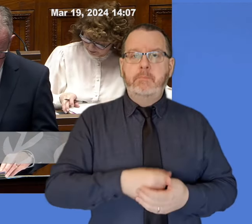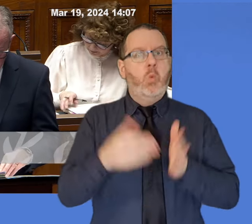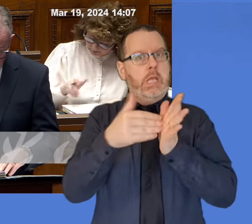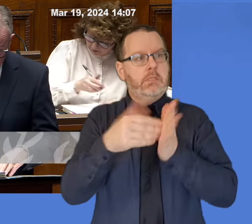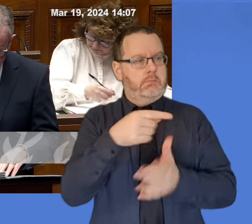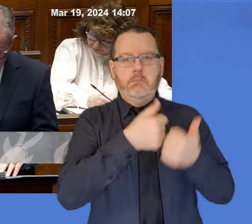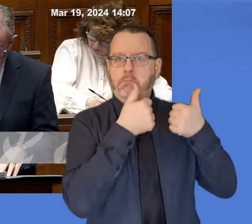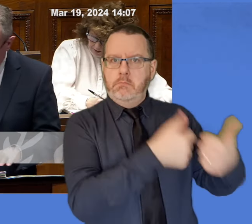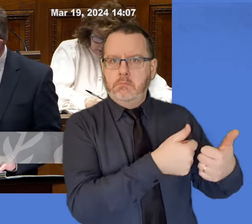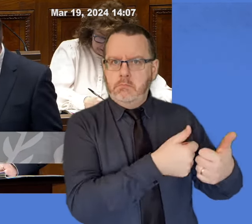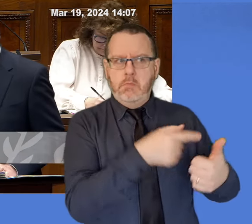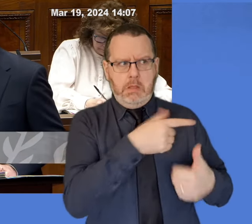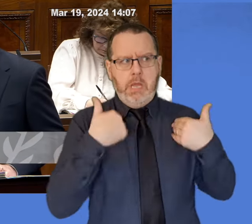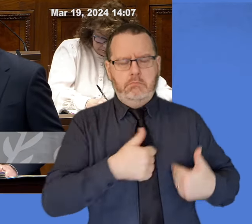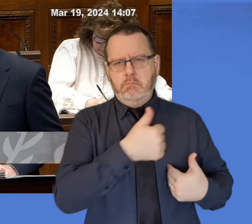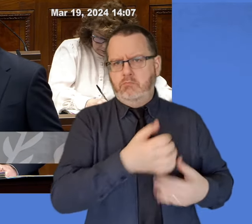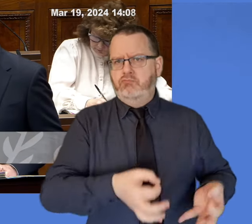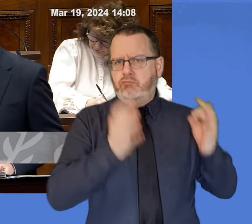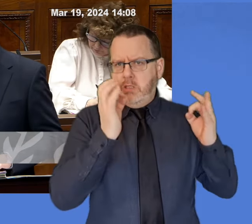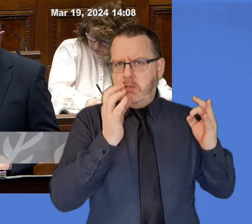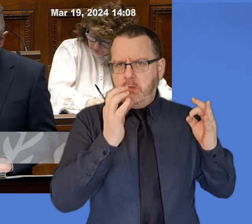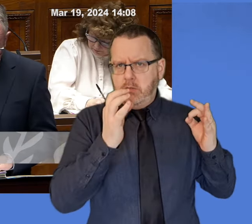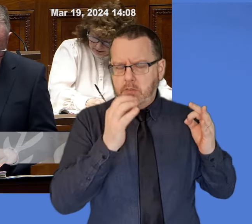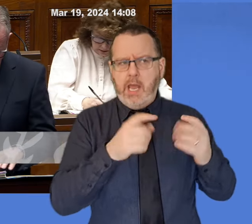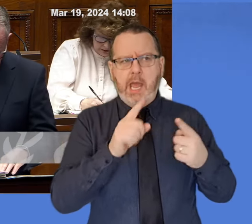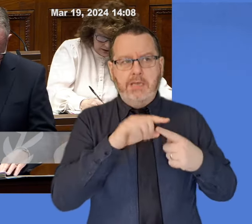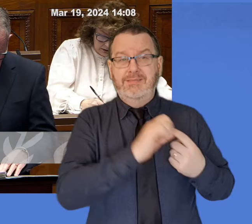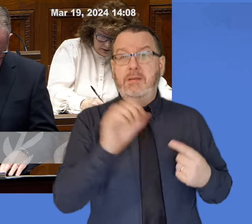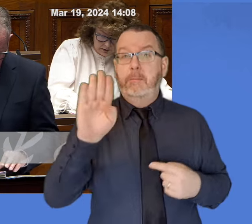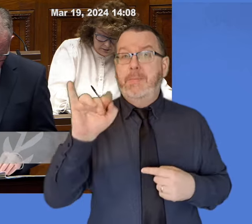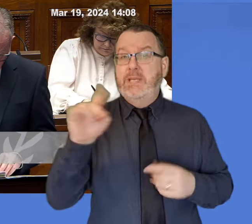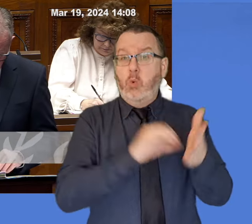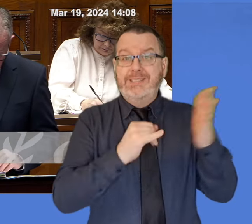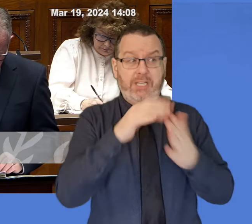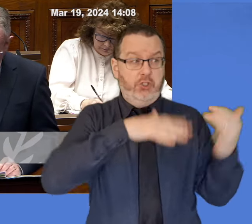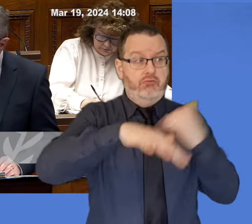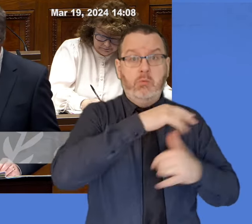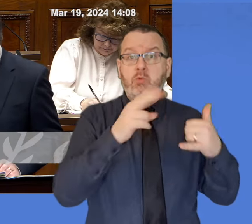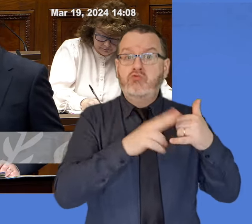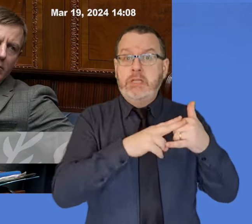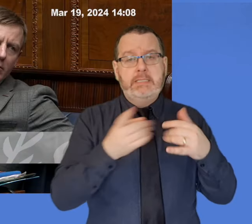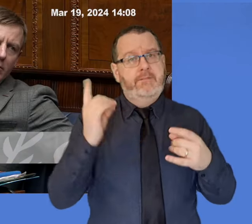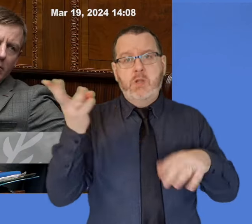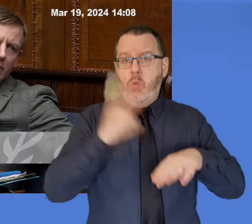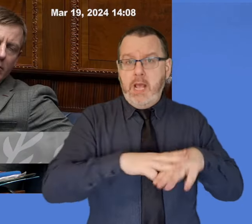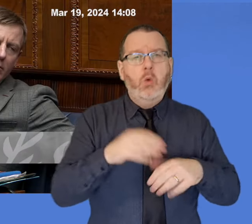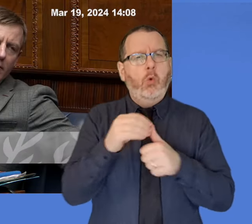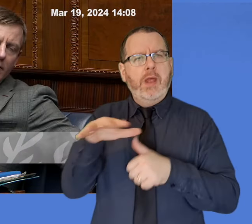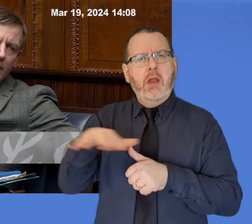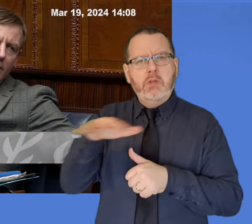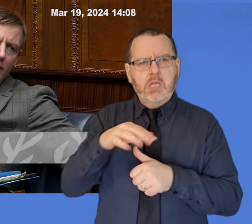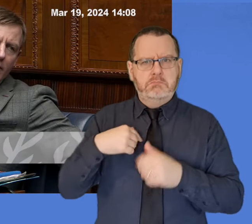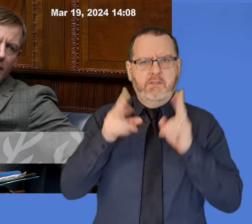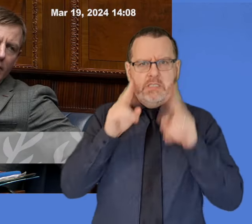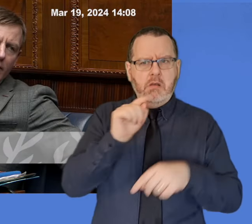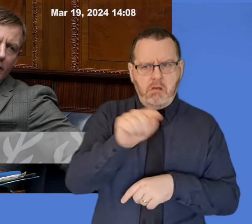organisation in Newry. There were many others. Were out also helping at that time, the local elected representatives, volunteers, and very